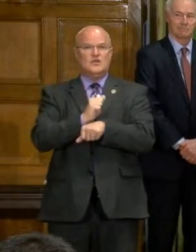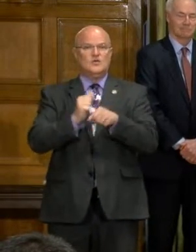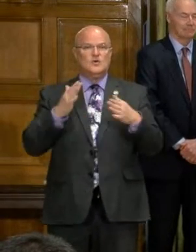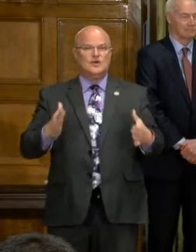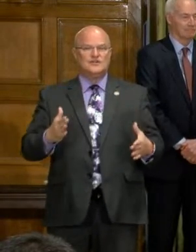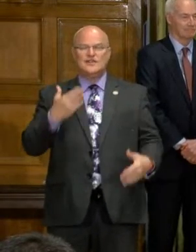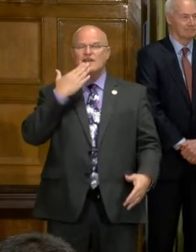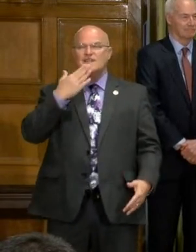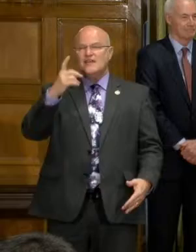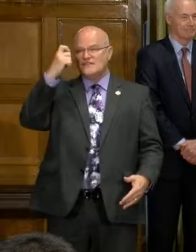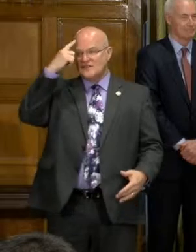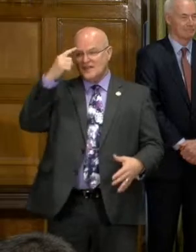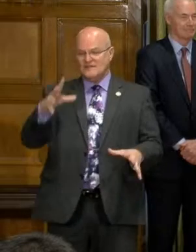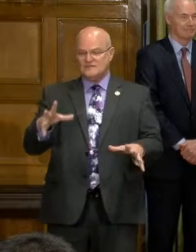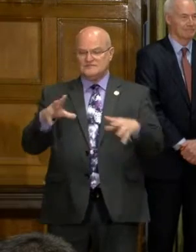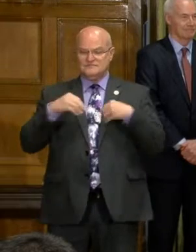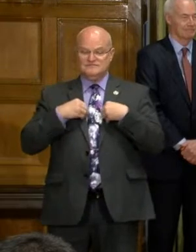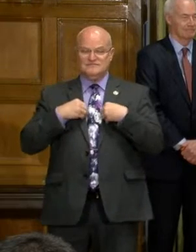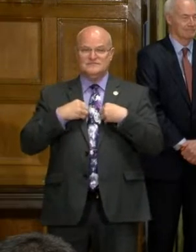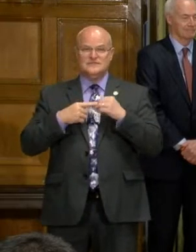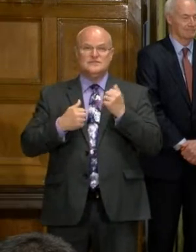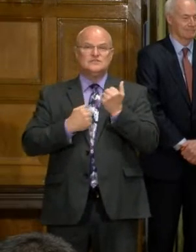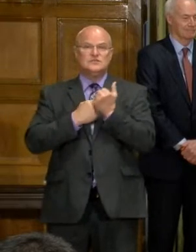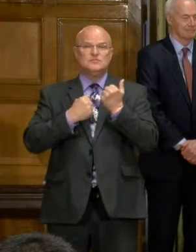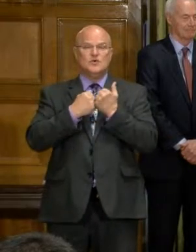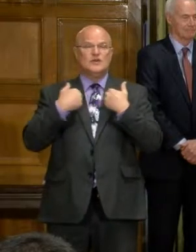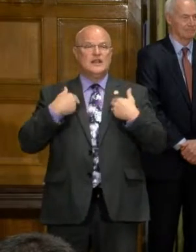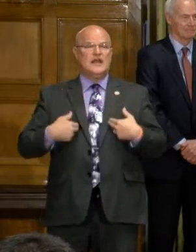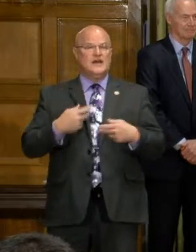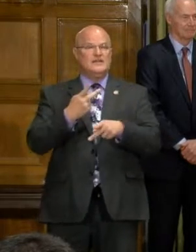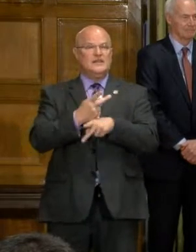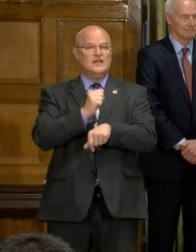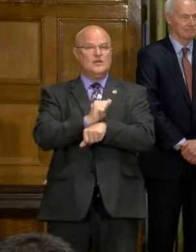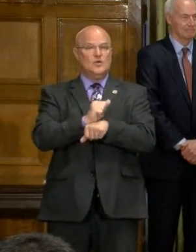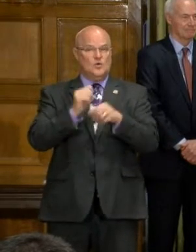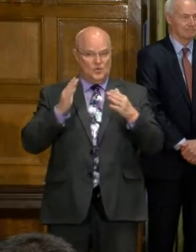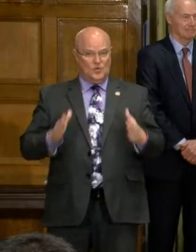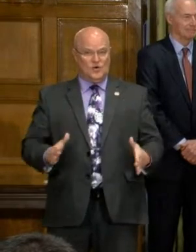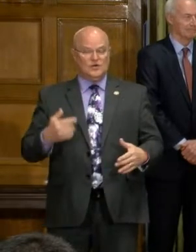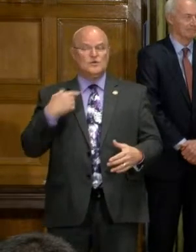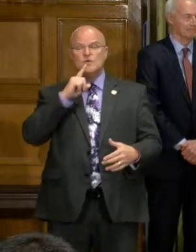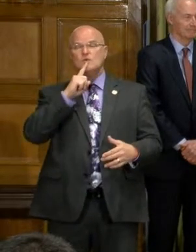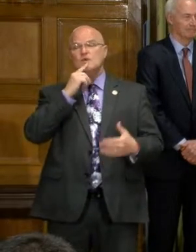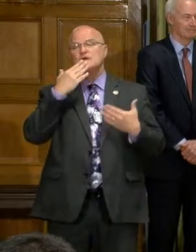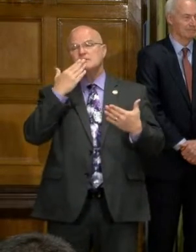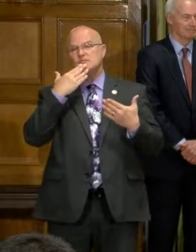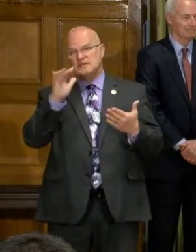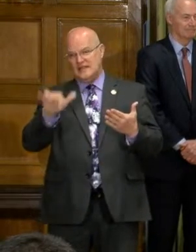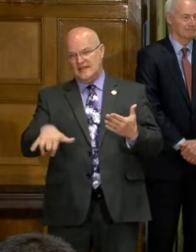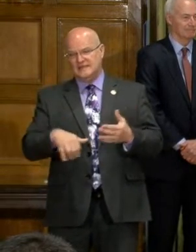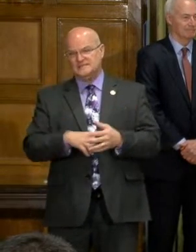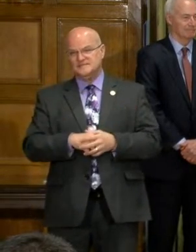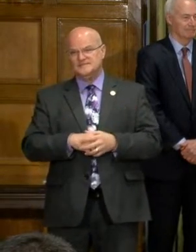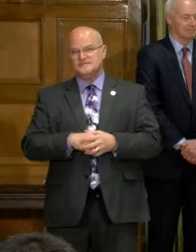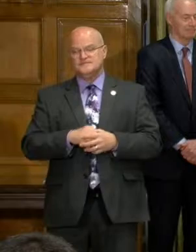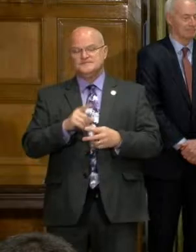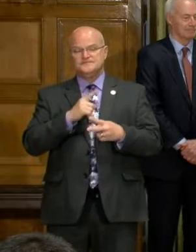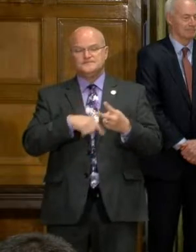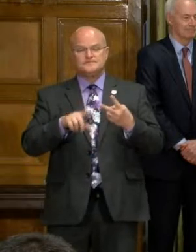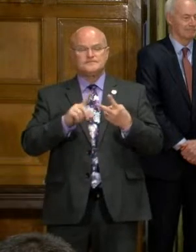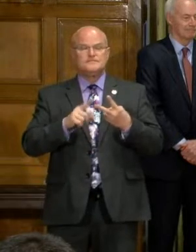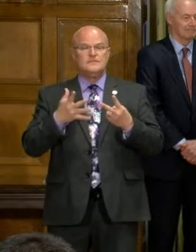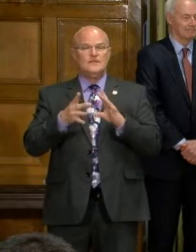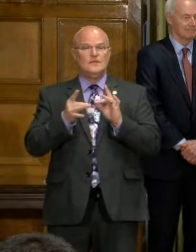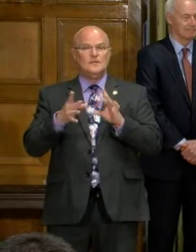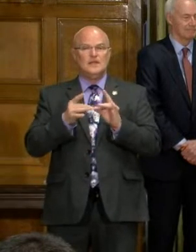the Governor for taking this upon himself to support our healthcare workers. We really appreciate it. The other thing I want to